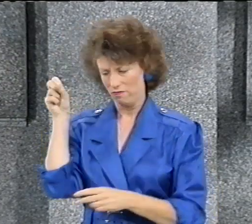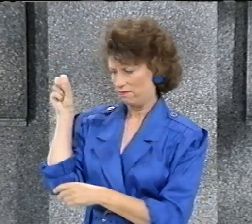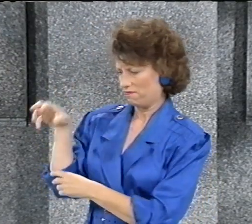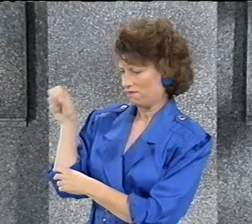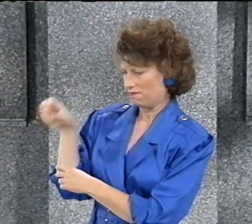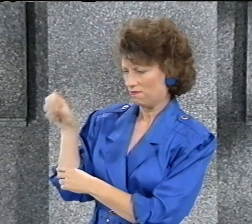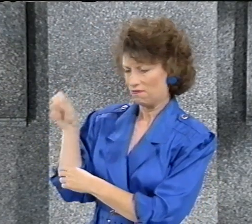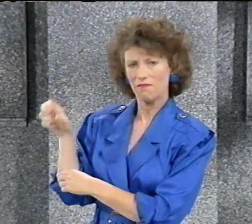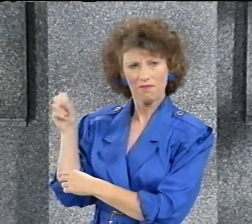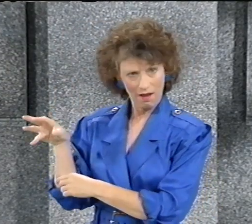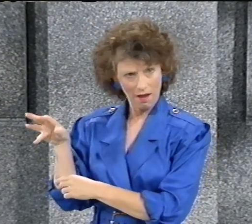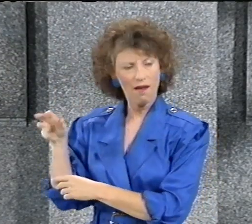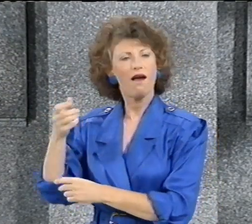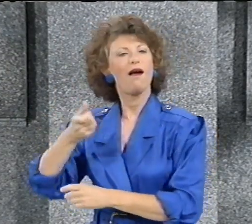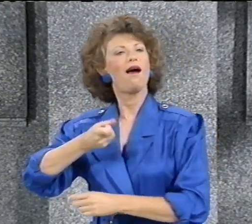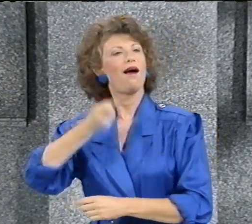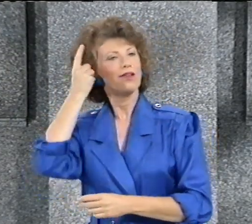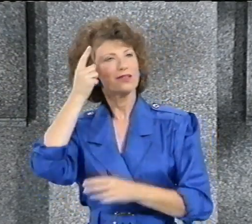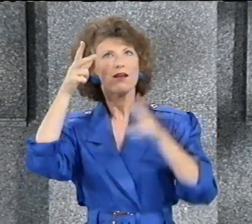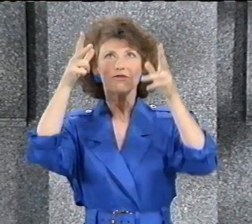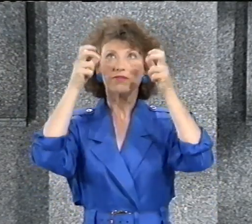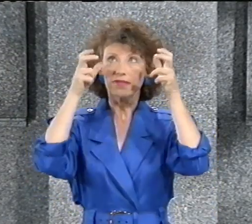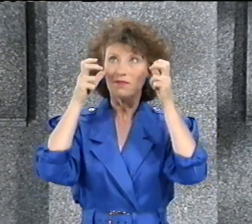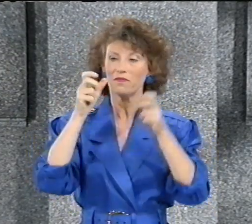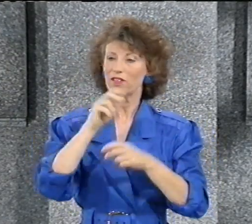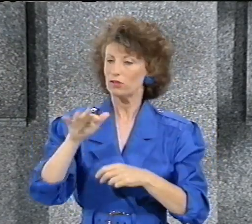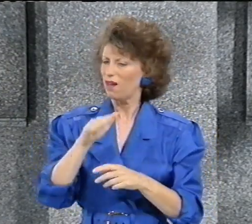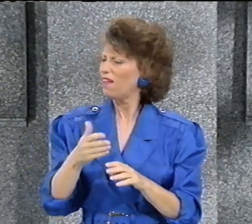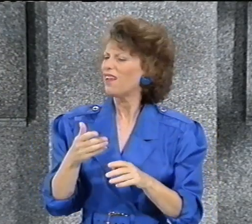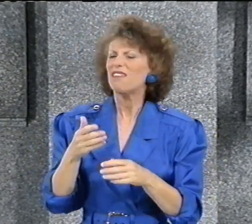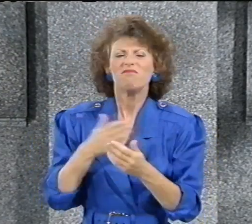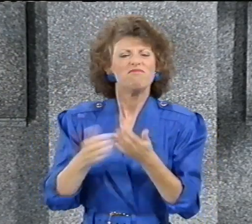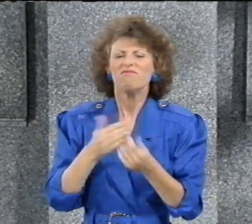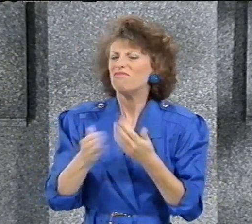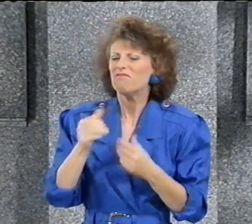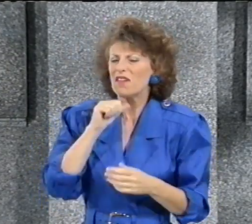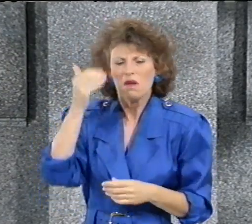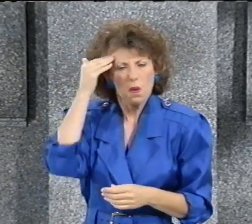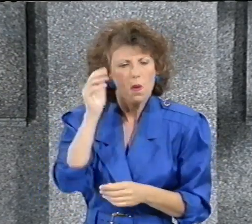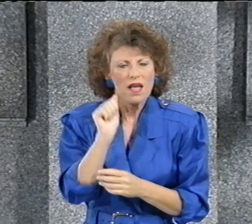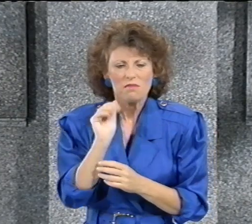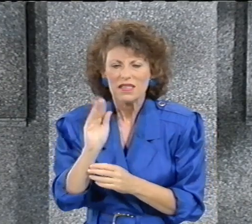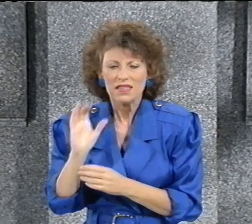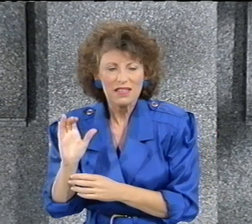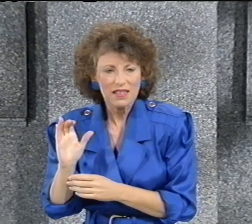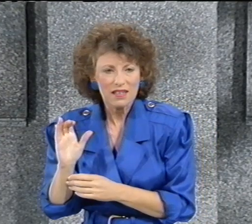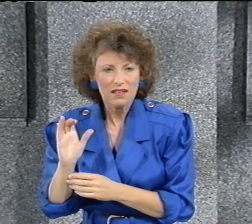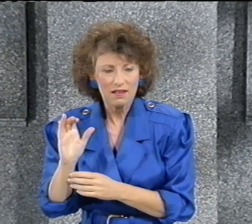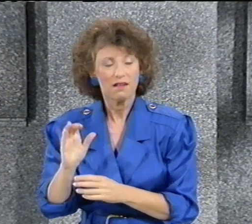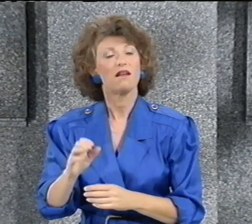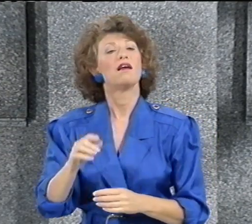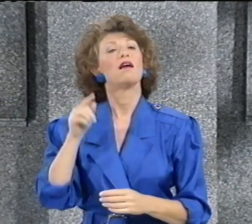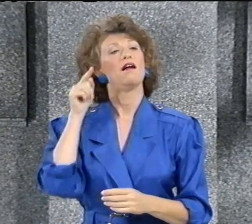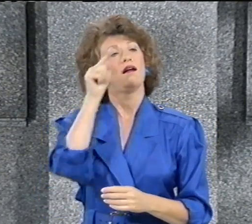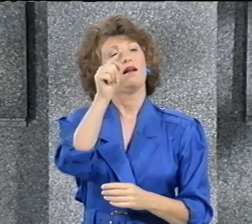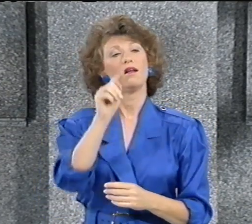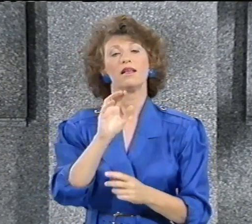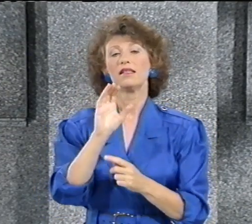from the time they're infants, when their caretakers spell words to them, they are actually seeing words as whole